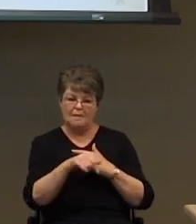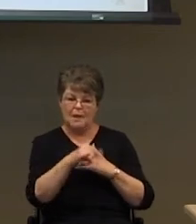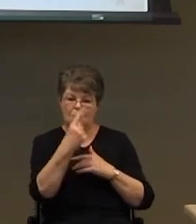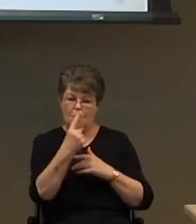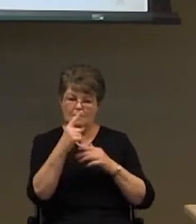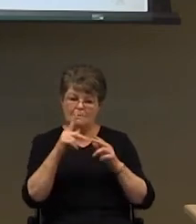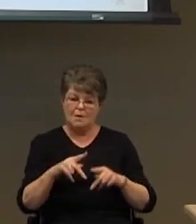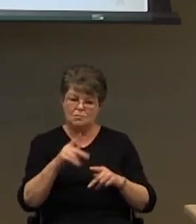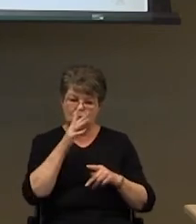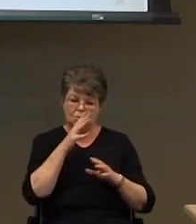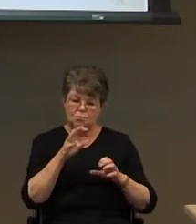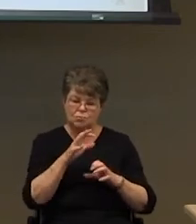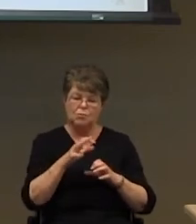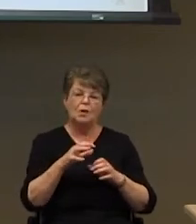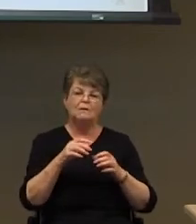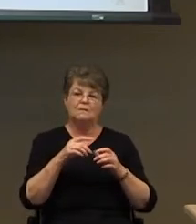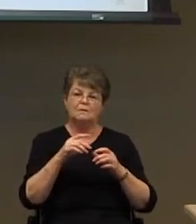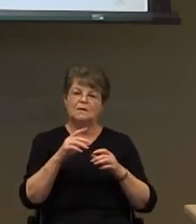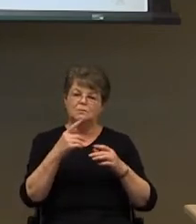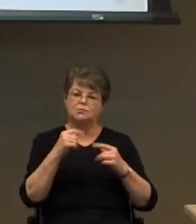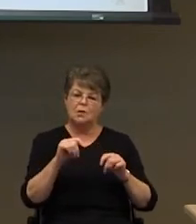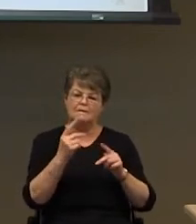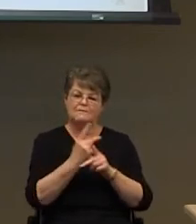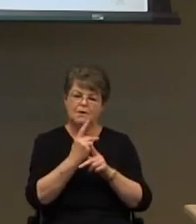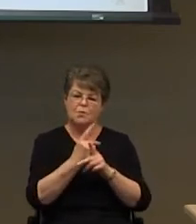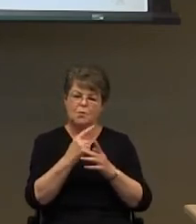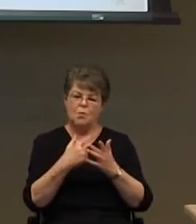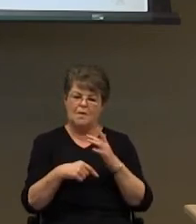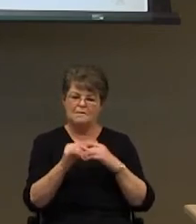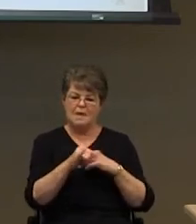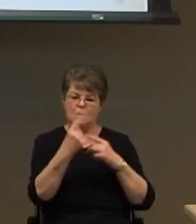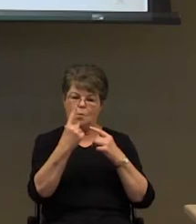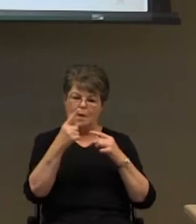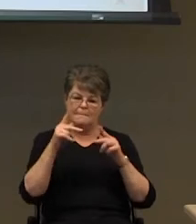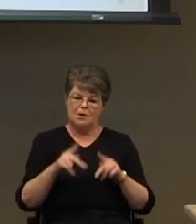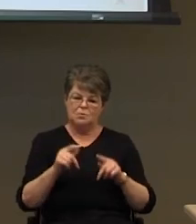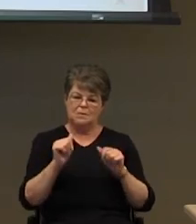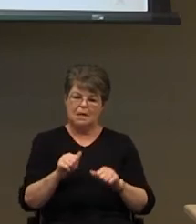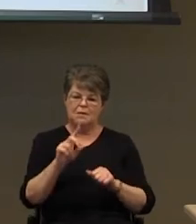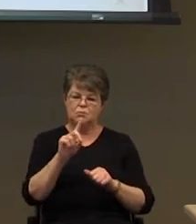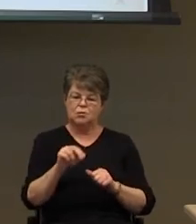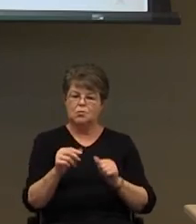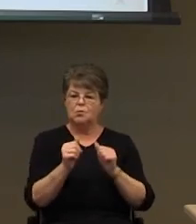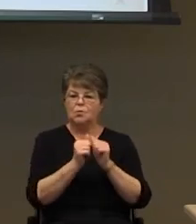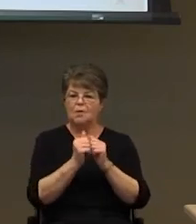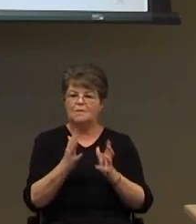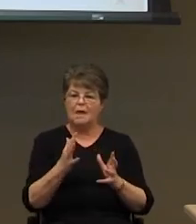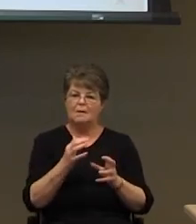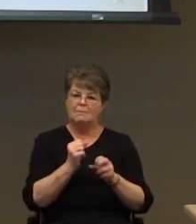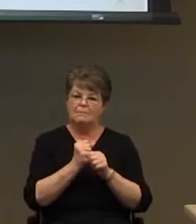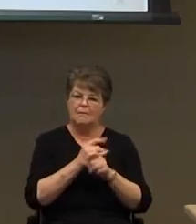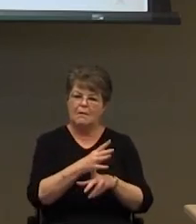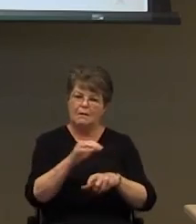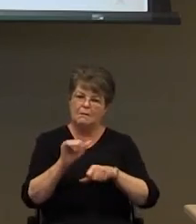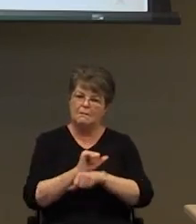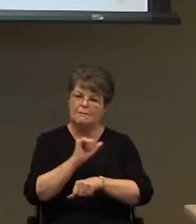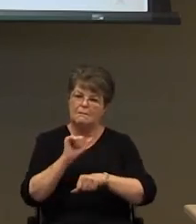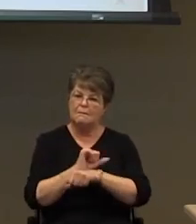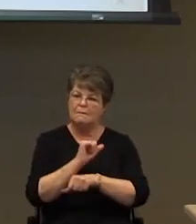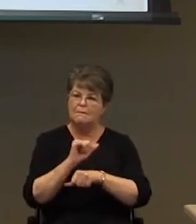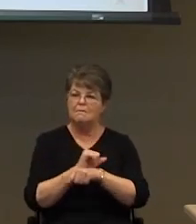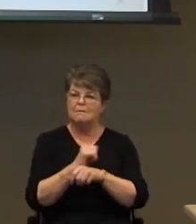that's what we're going to do, knowing that we're not going to do anything else. That, to me, is the only way you're going to get the type of customer service that you're looking